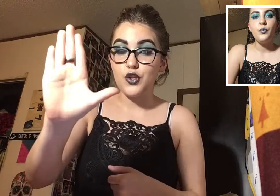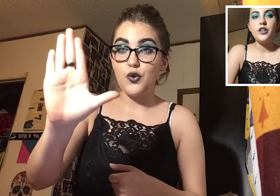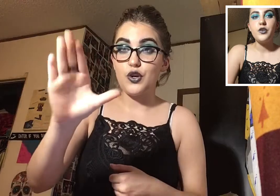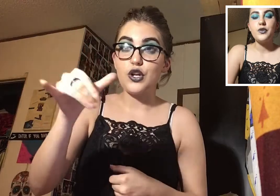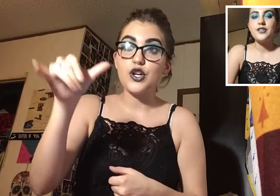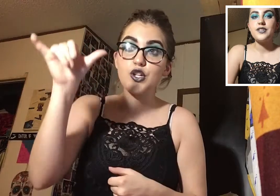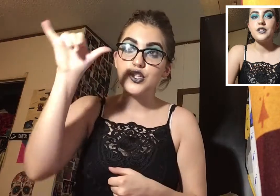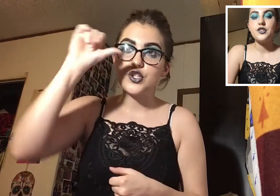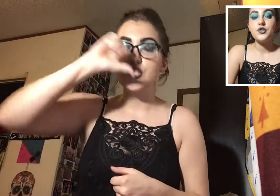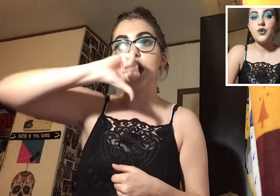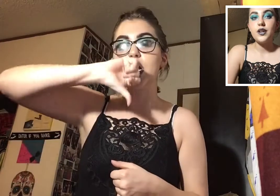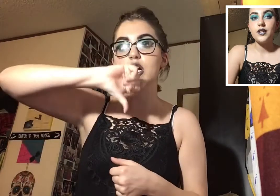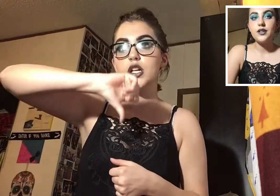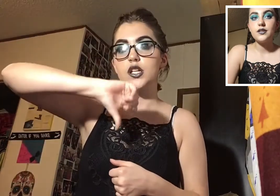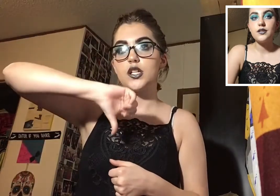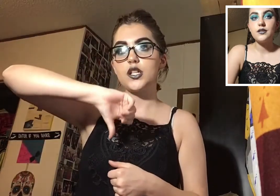When you're drunk?